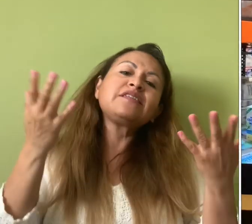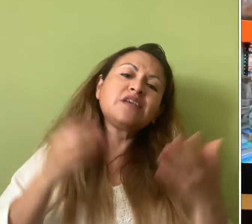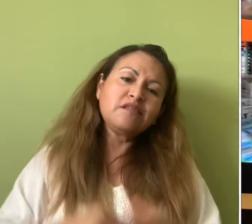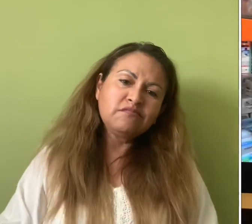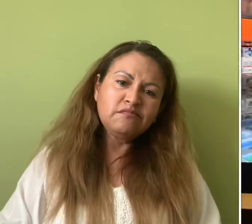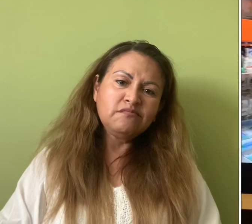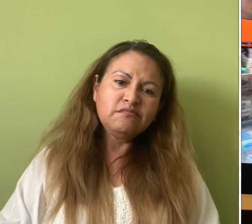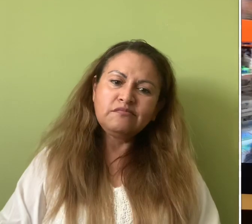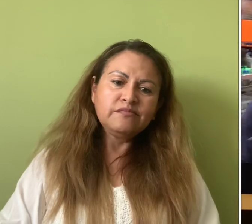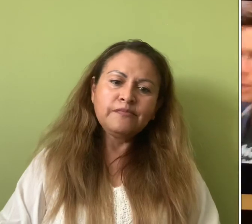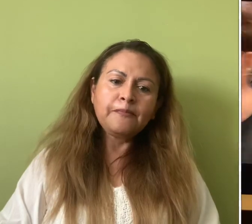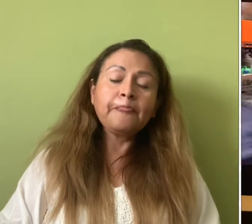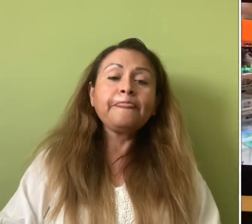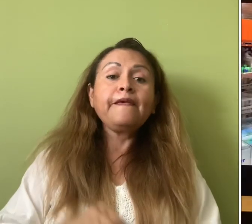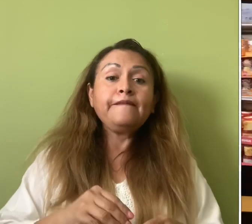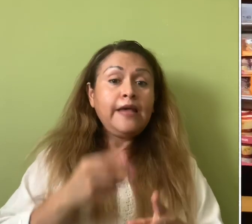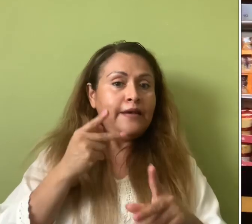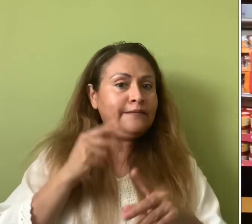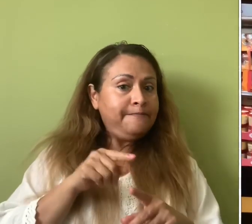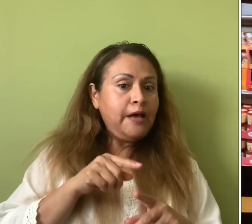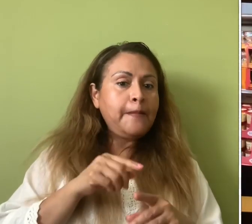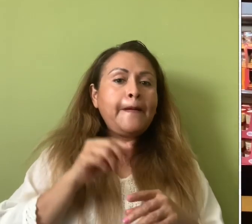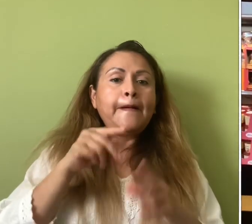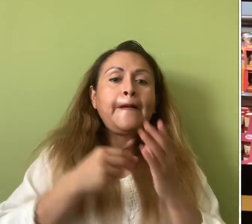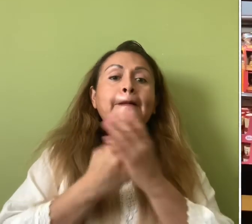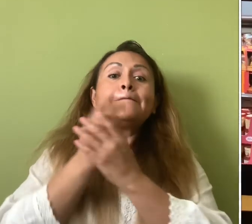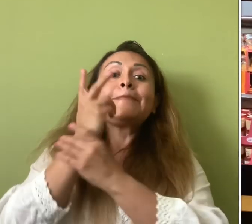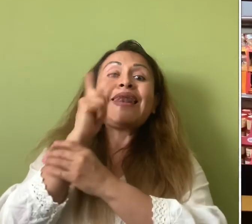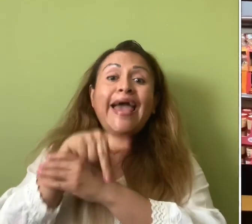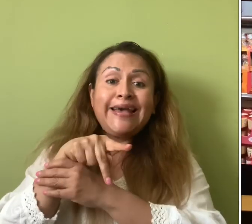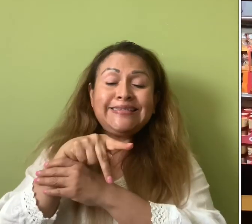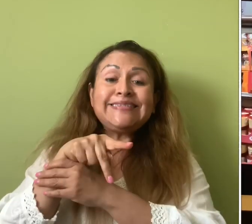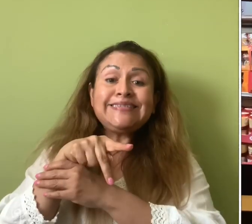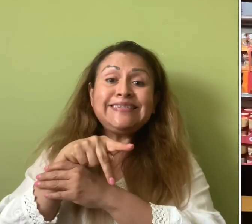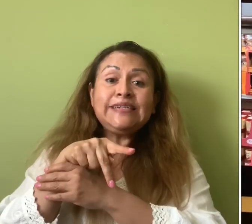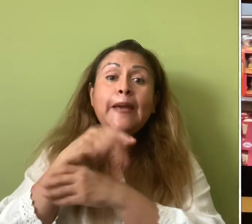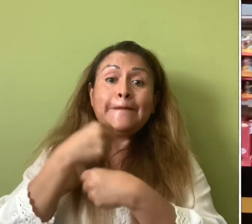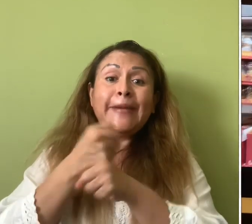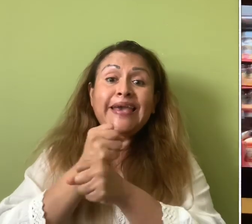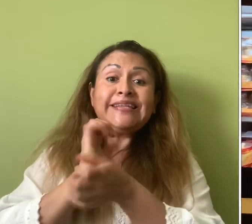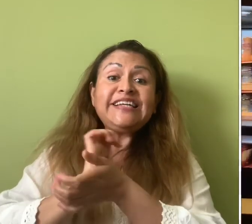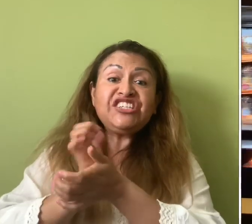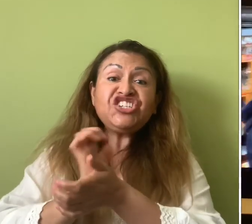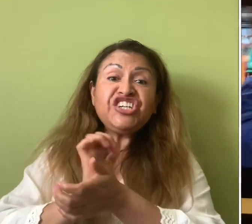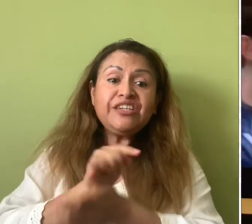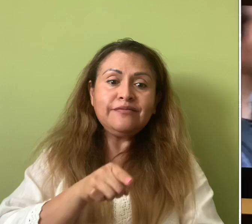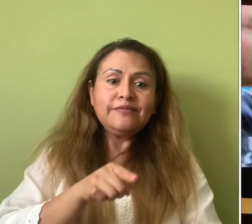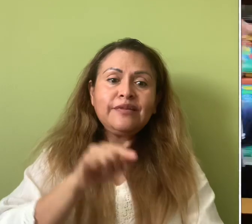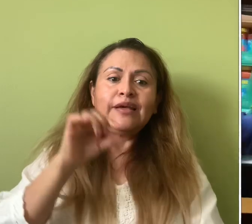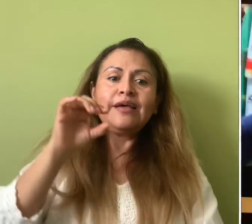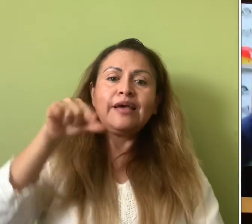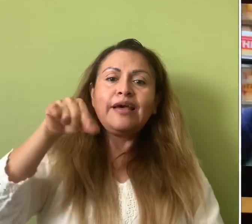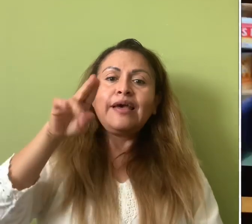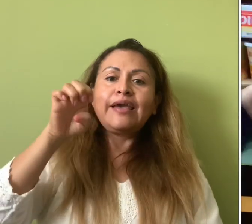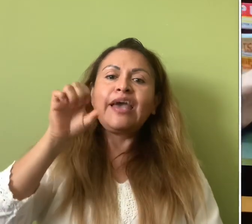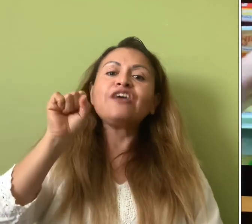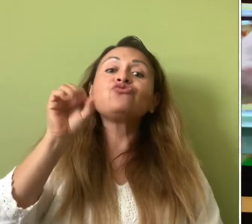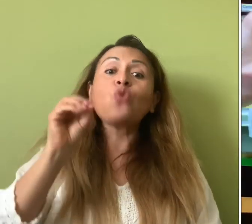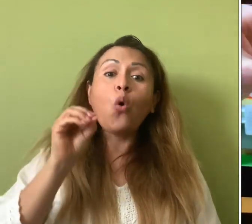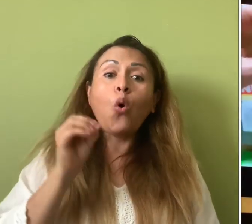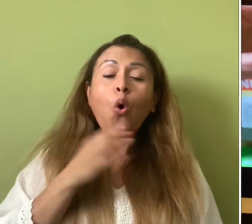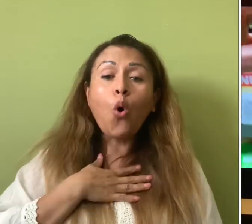products. Just walked by another plant-based miracle. Check this out. If you want plant-based cashew, or queso dip, I should